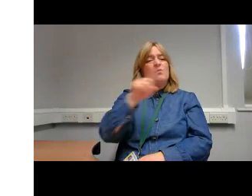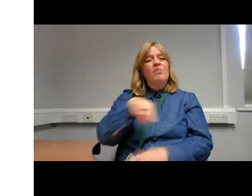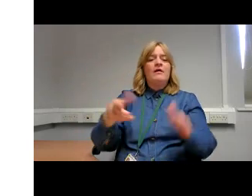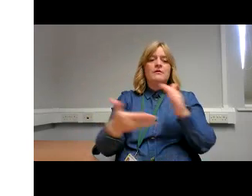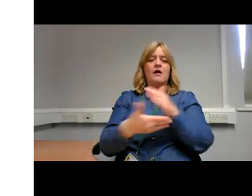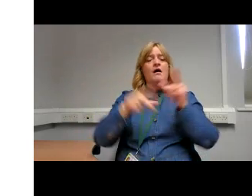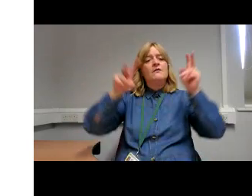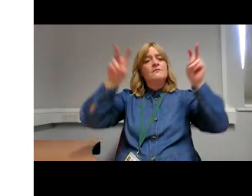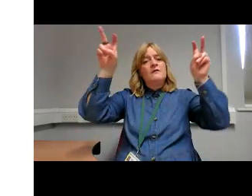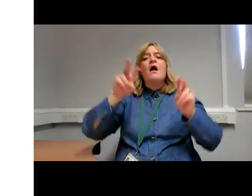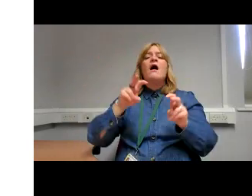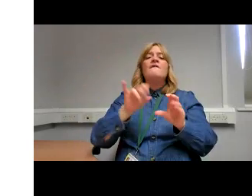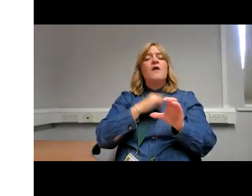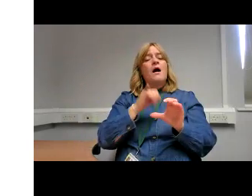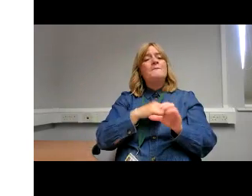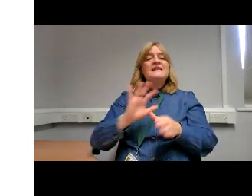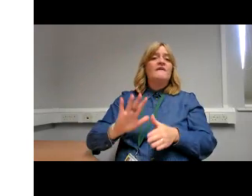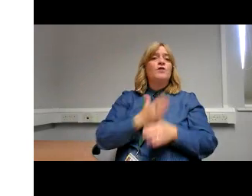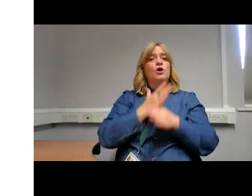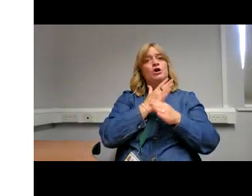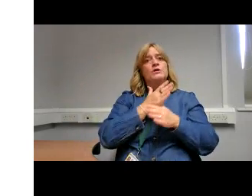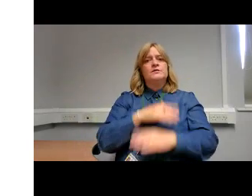First services.